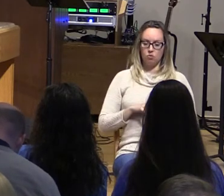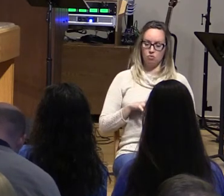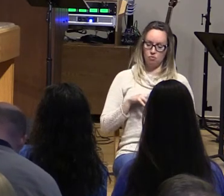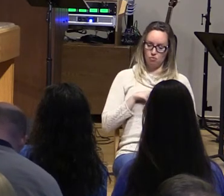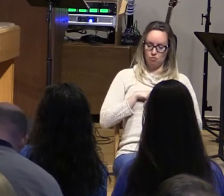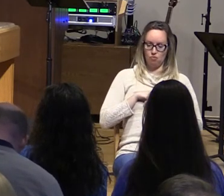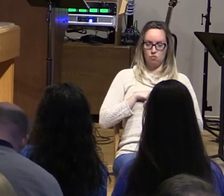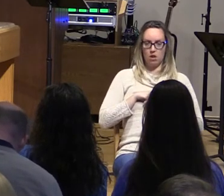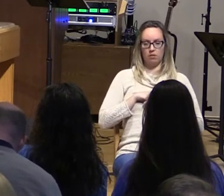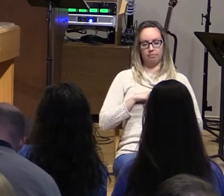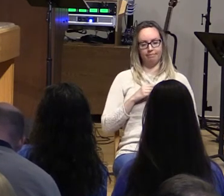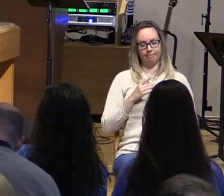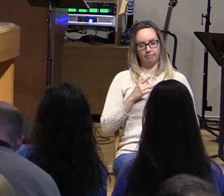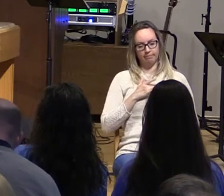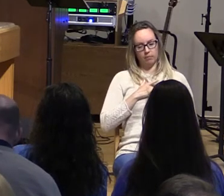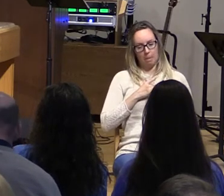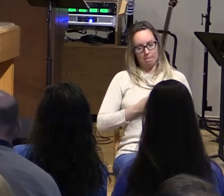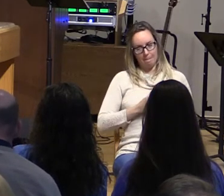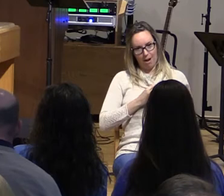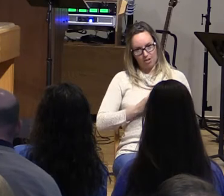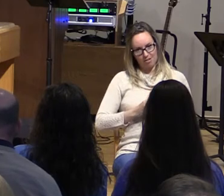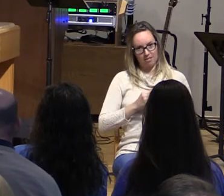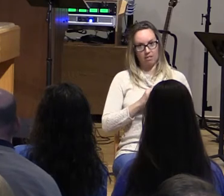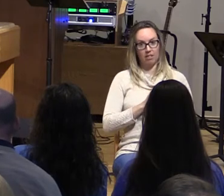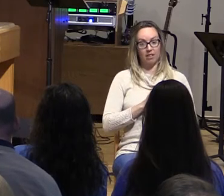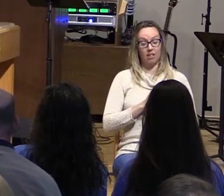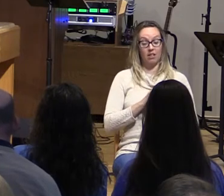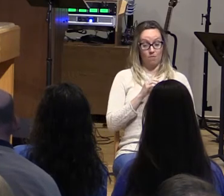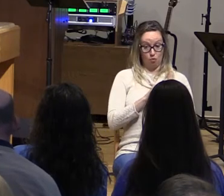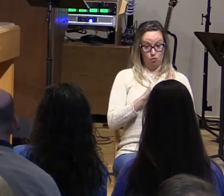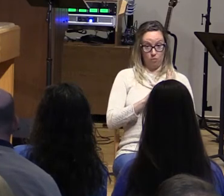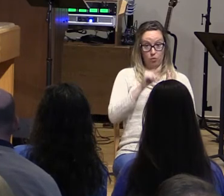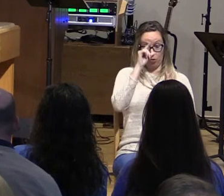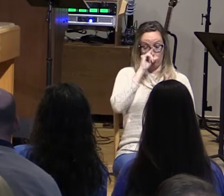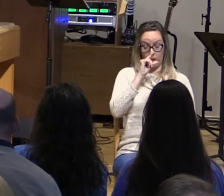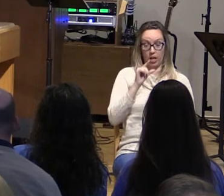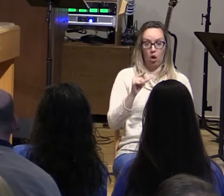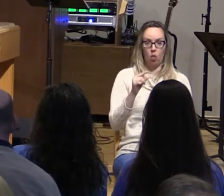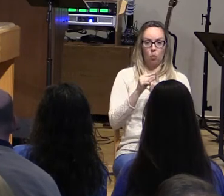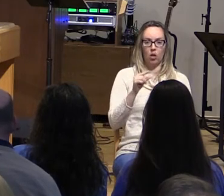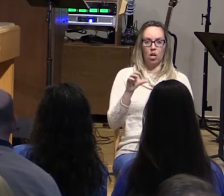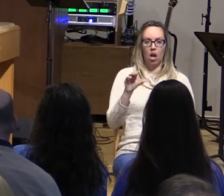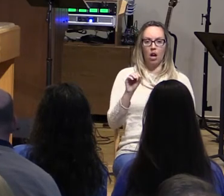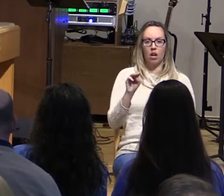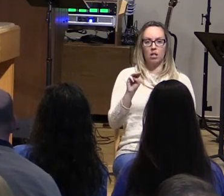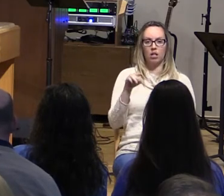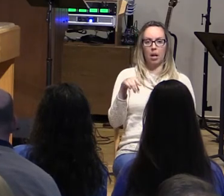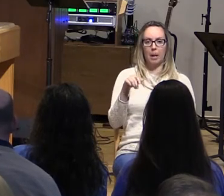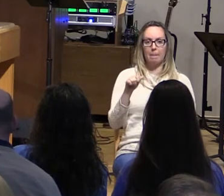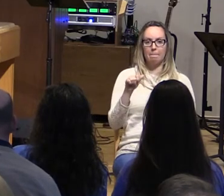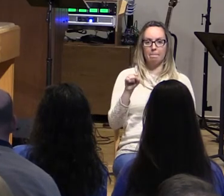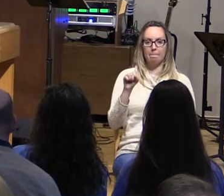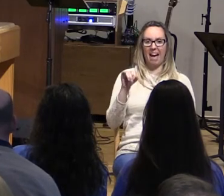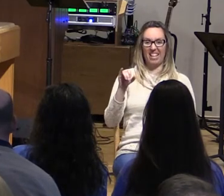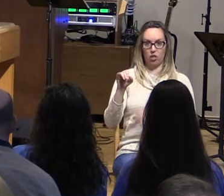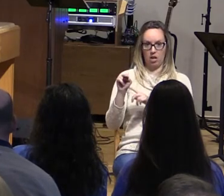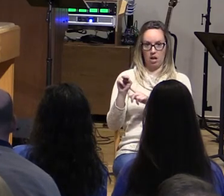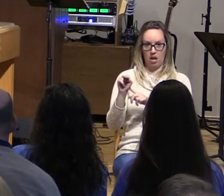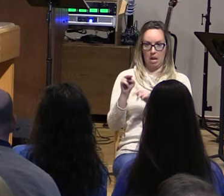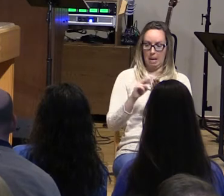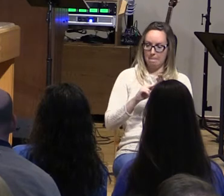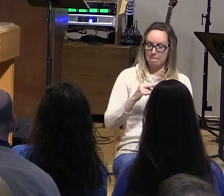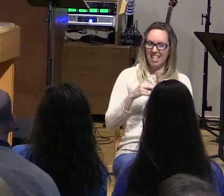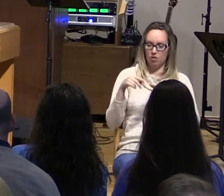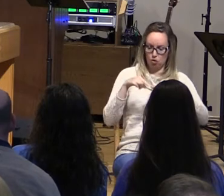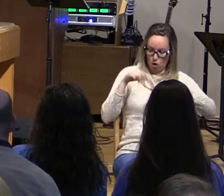compassion. In the scripture, when you look at the Greek, the word for compassion there is actually compassion so deep that he